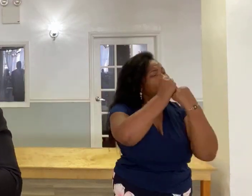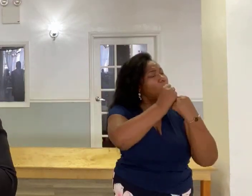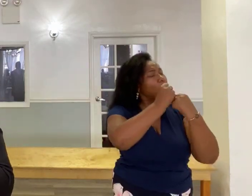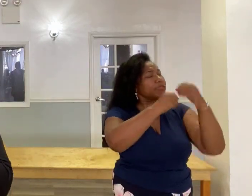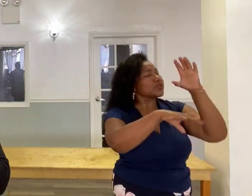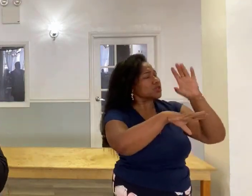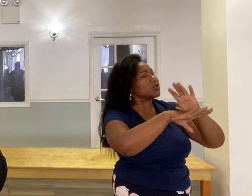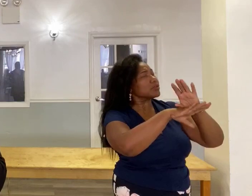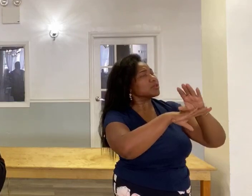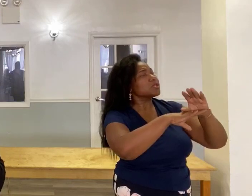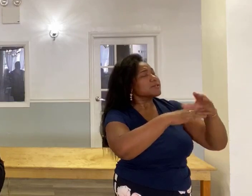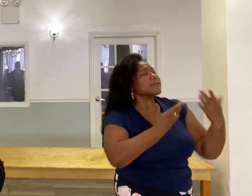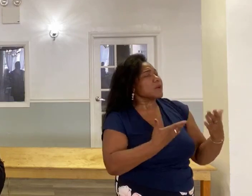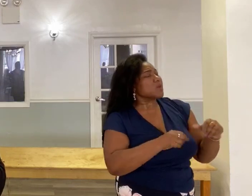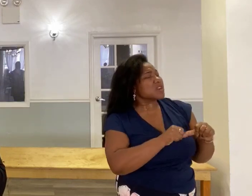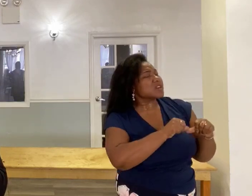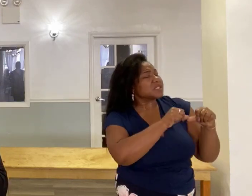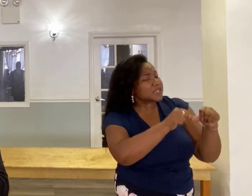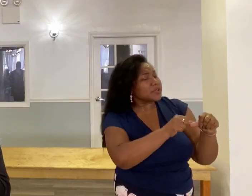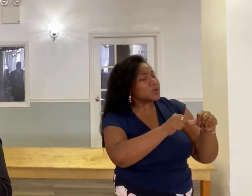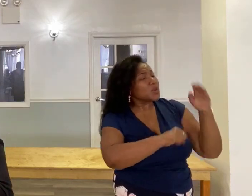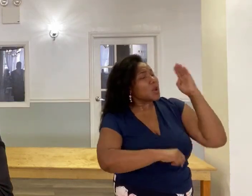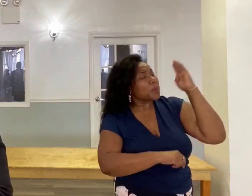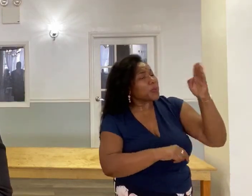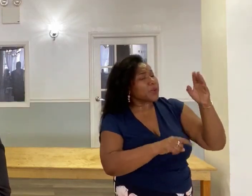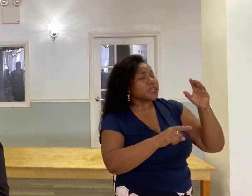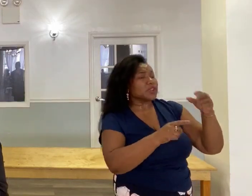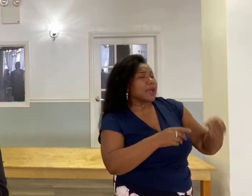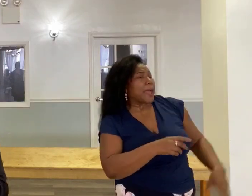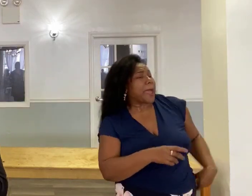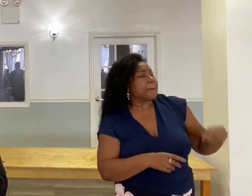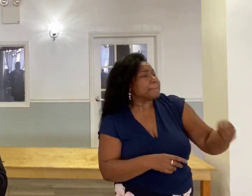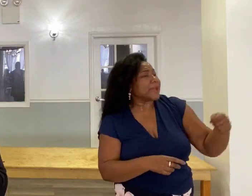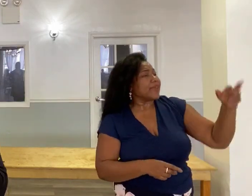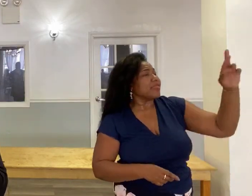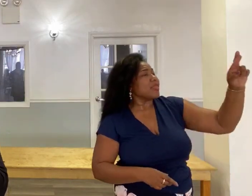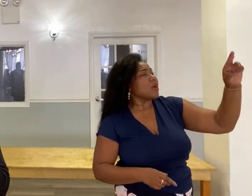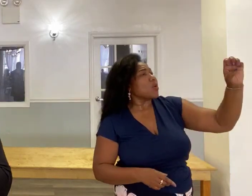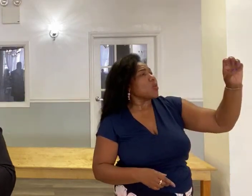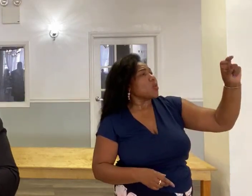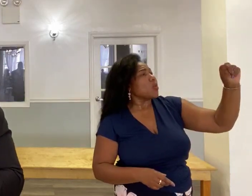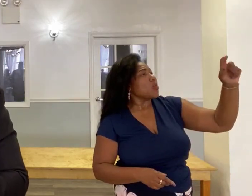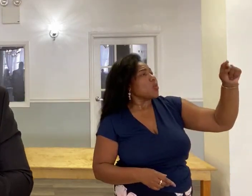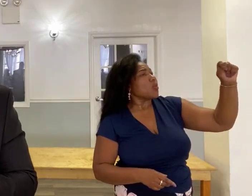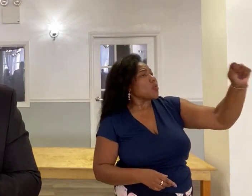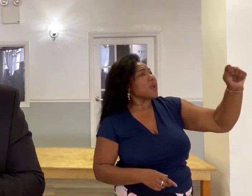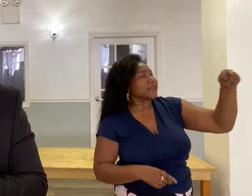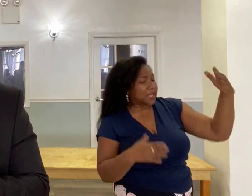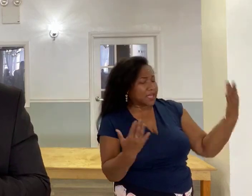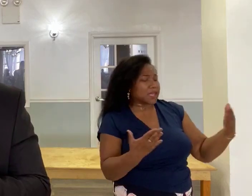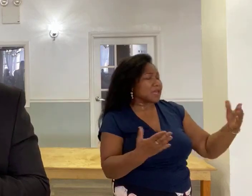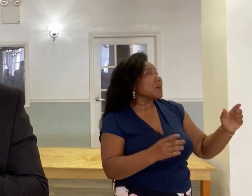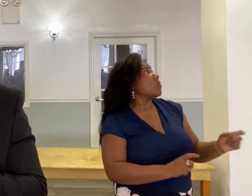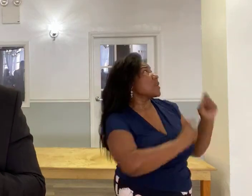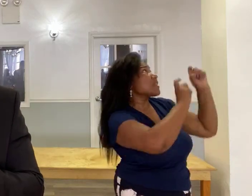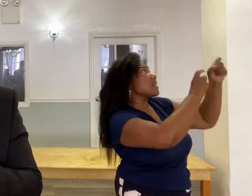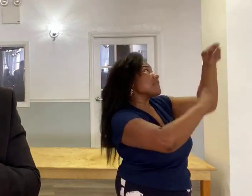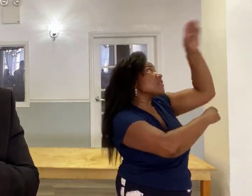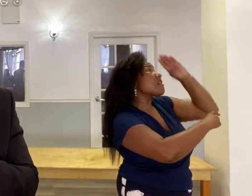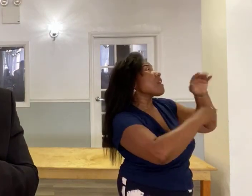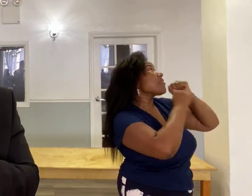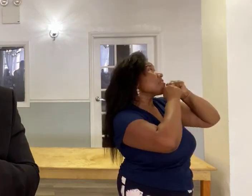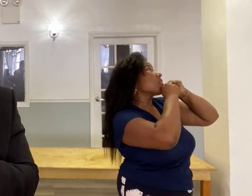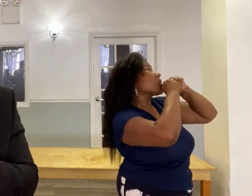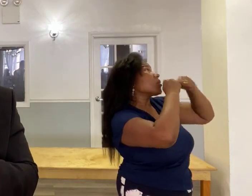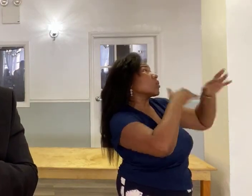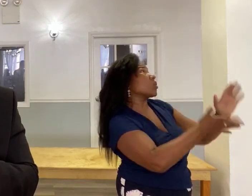so that we could run the bus, we could pay the rent here, and so on. We give God the glory for the